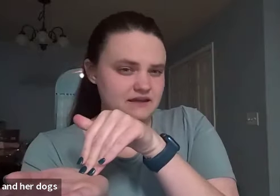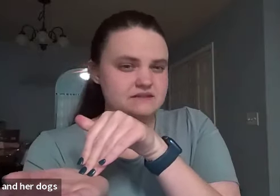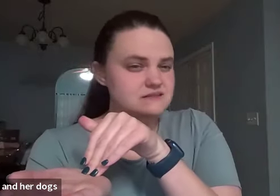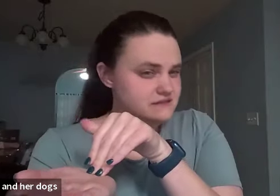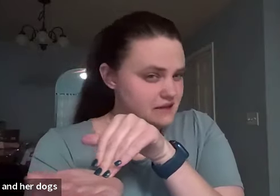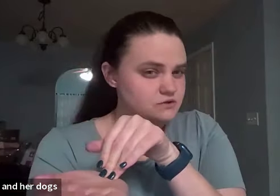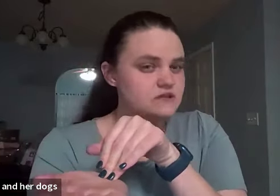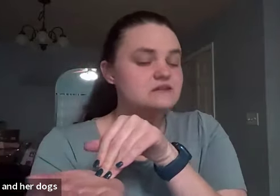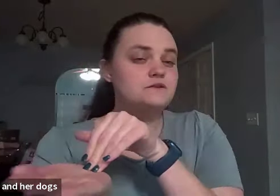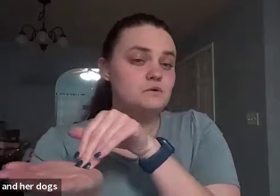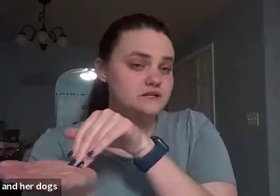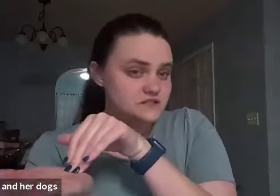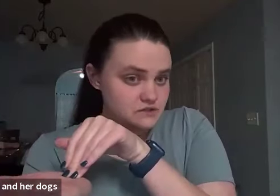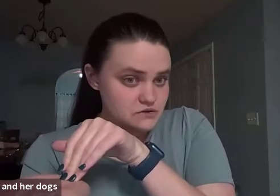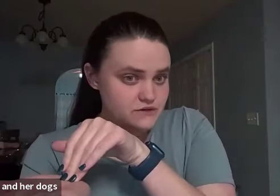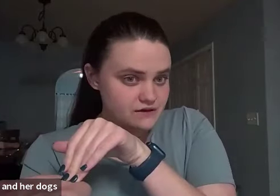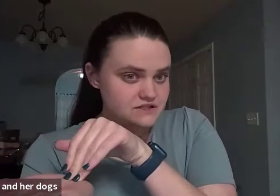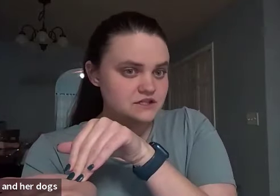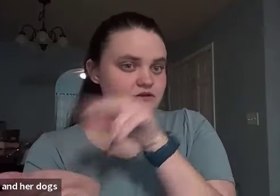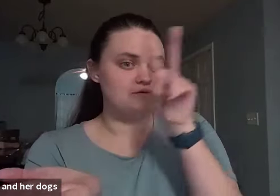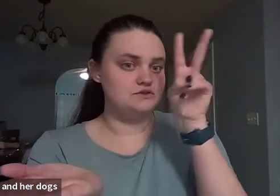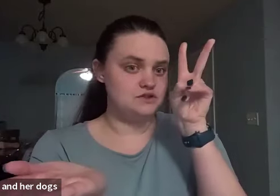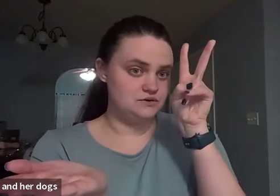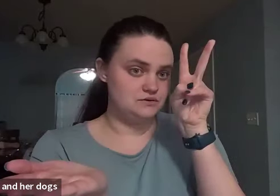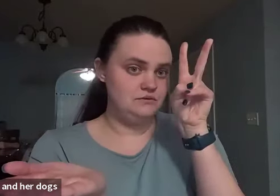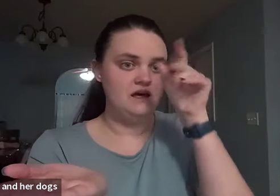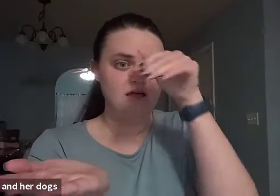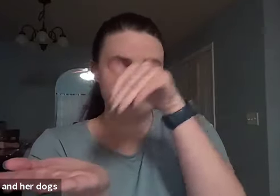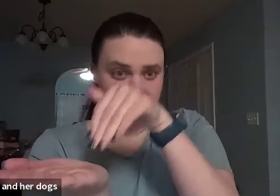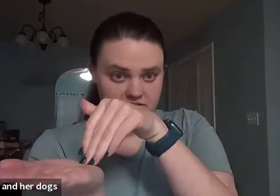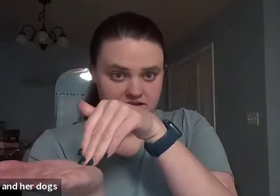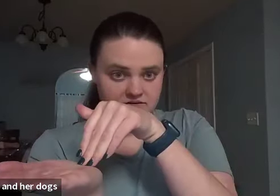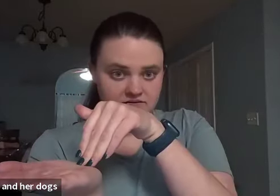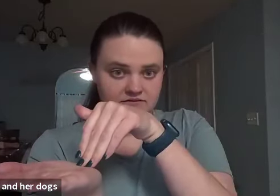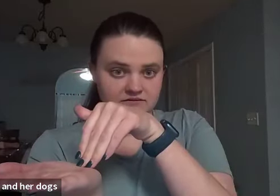Again, this is the same sort of thing. So if you wanted 2,000, you would go 2,000.